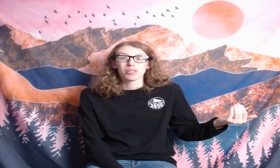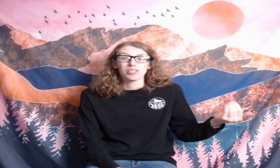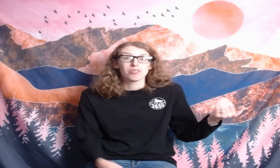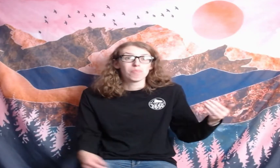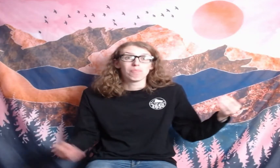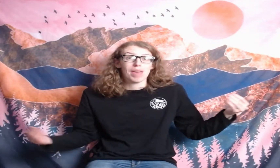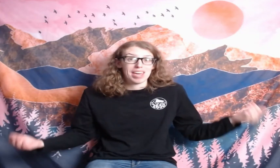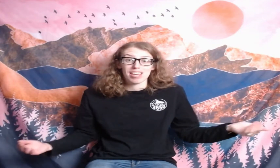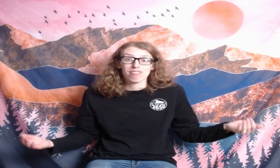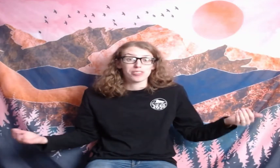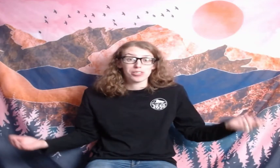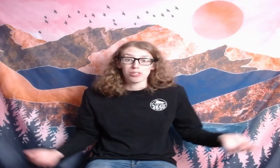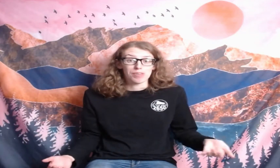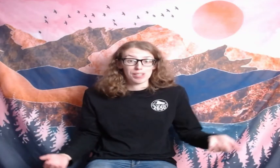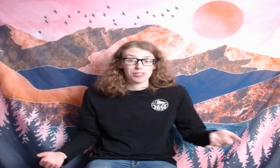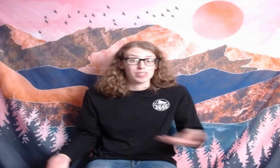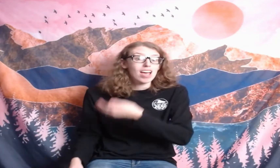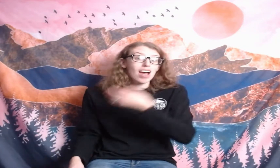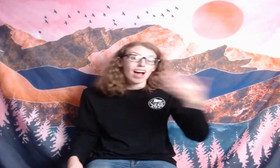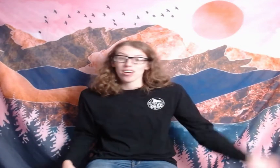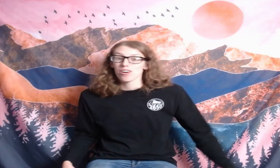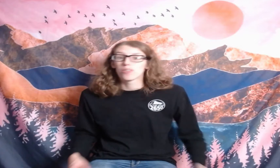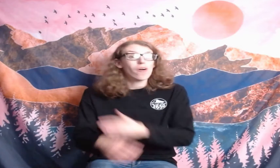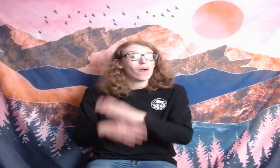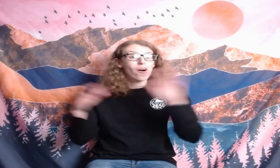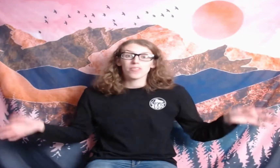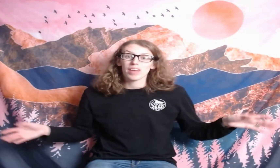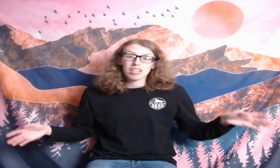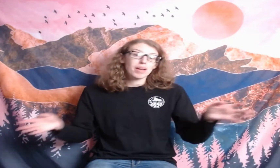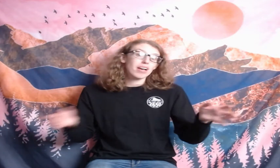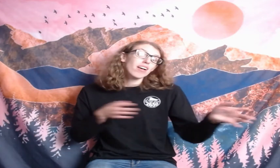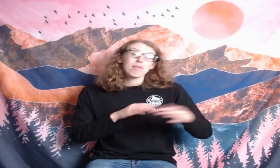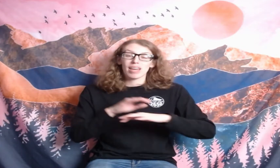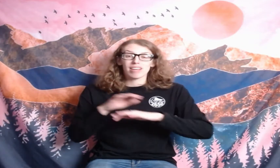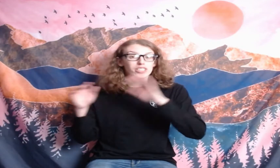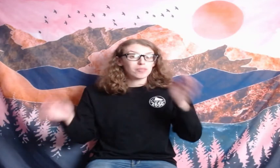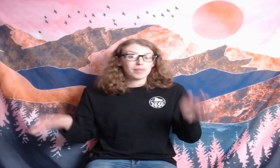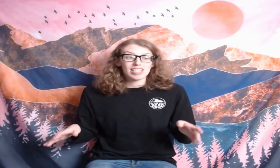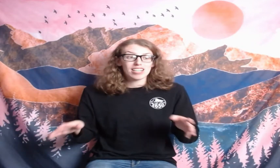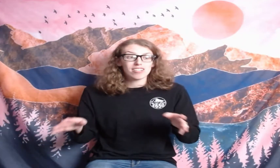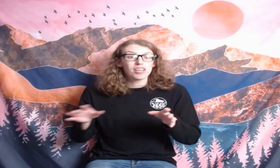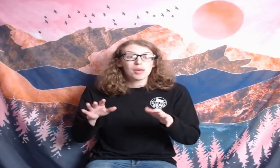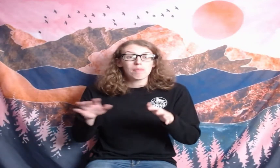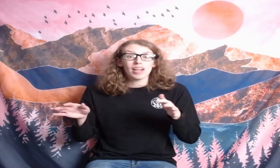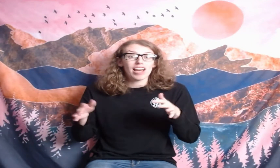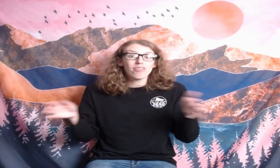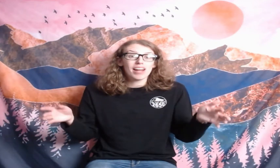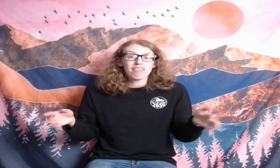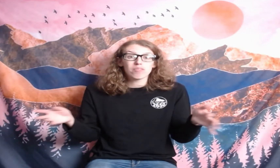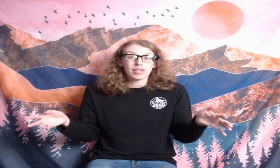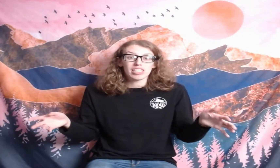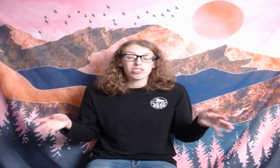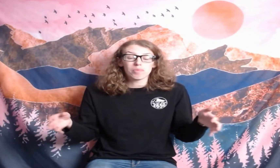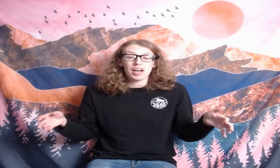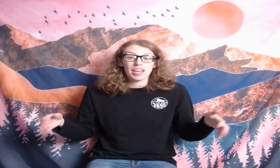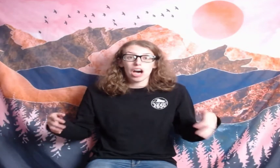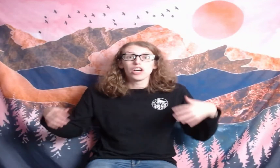to pay for 2 vehicles. I own all of Annabelle, paid for her myself, but I don't have the money to buy